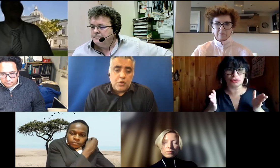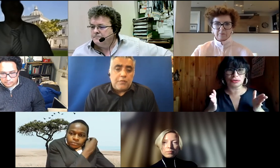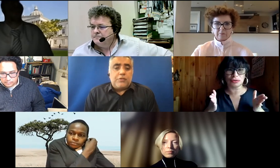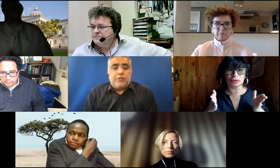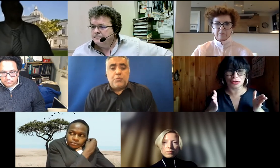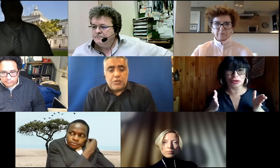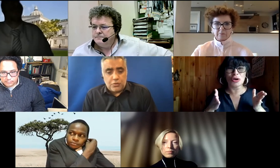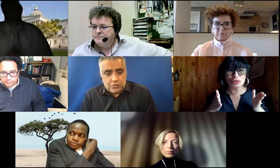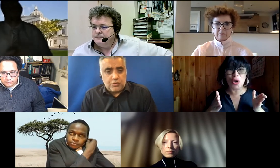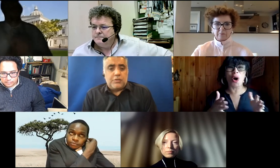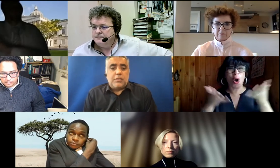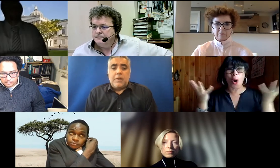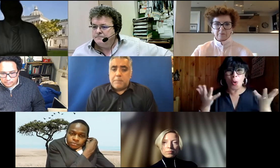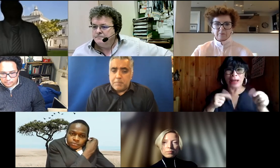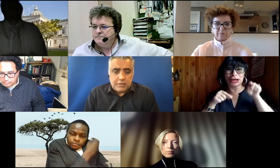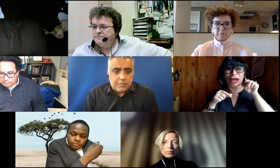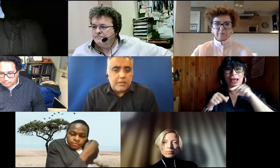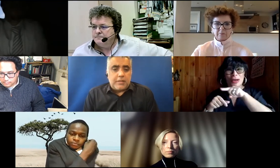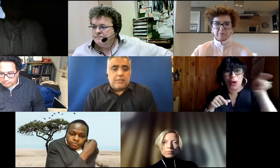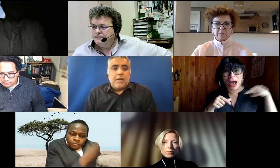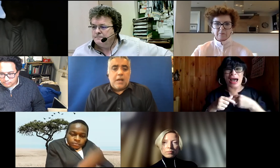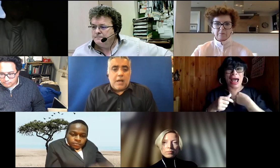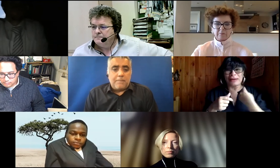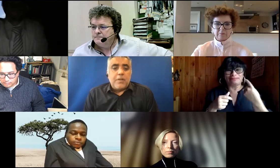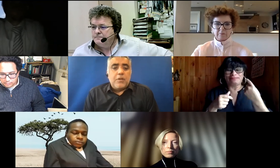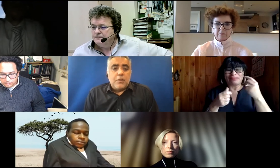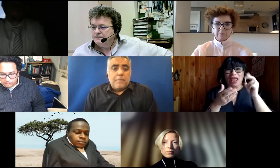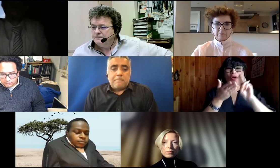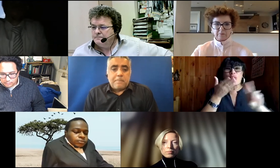the universities, researchers, people with disabilities.